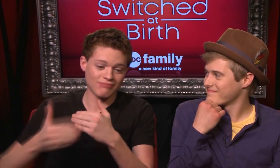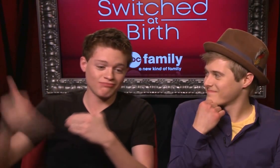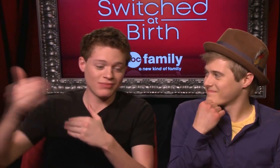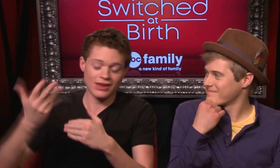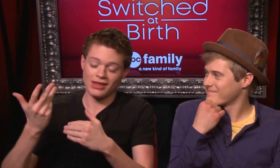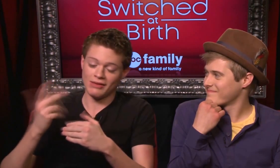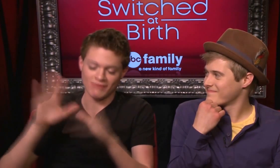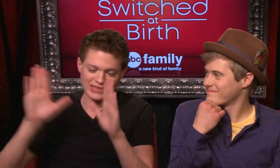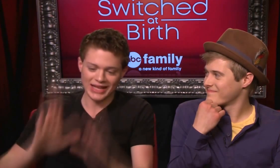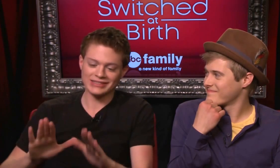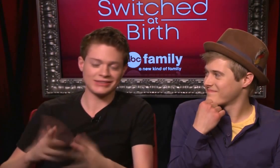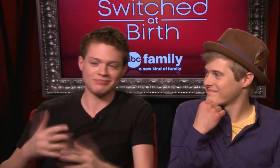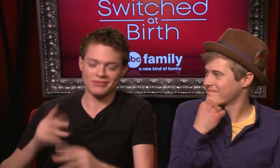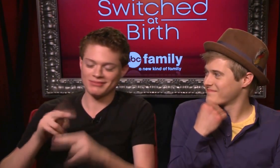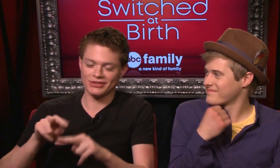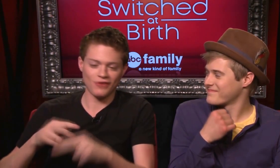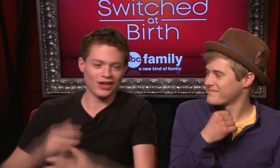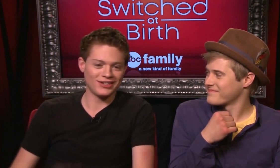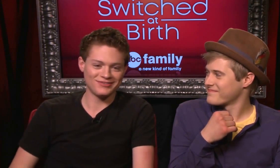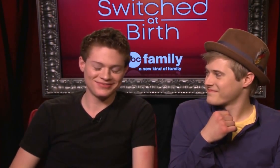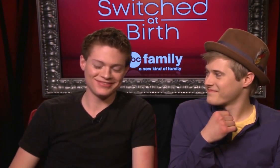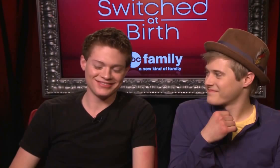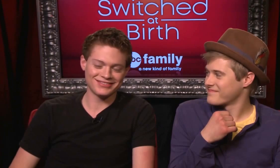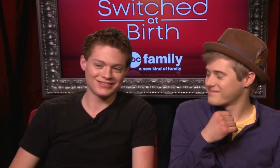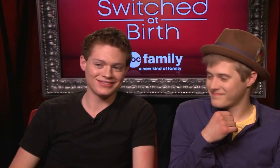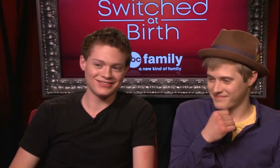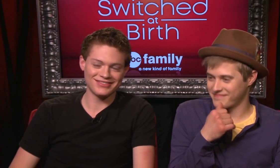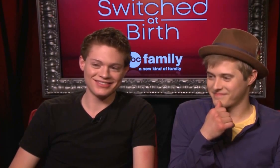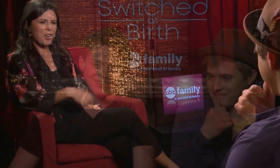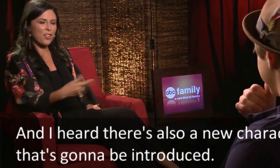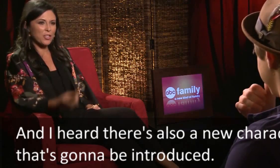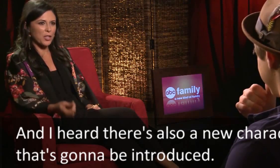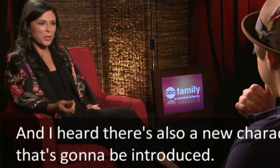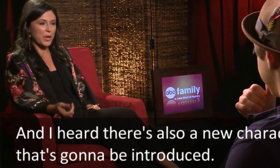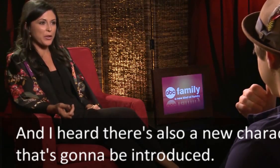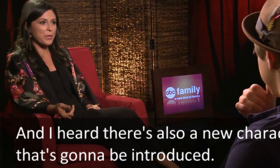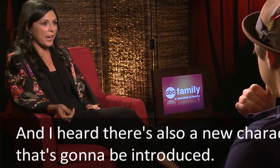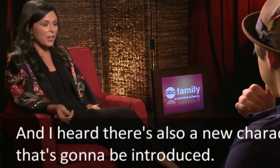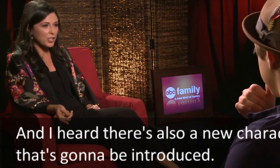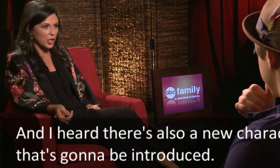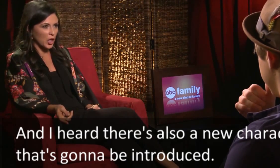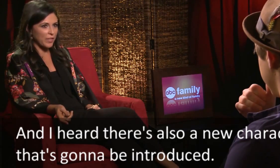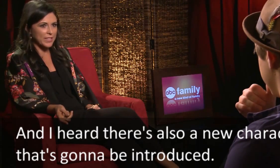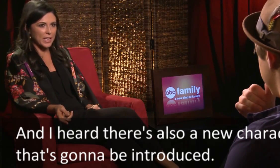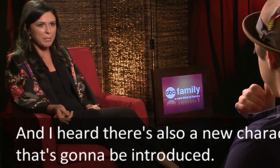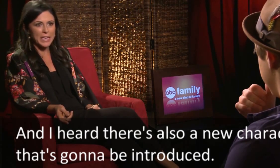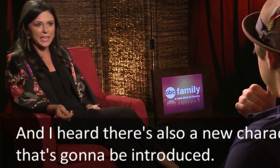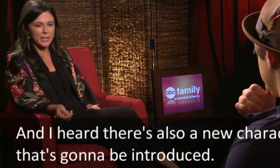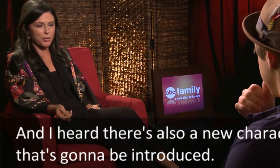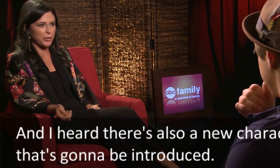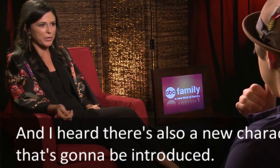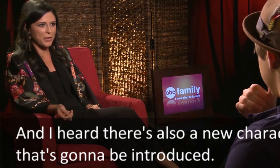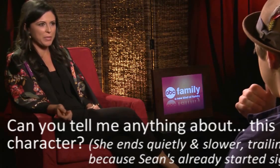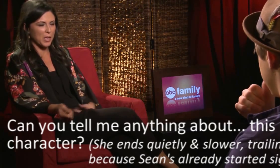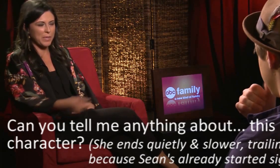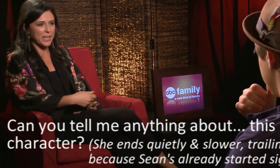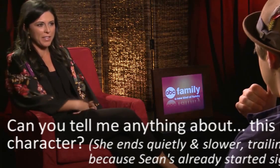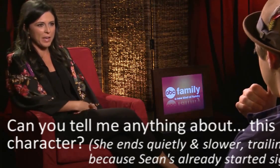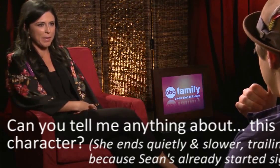avoid it. And it's going to be interesting. It's fantastic. I'm looking forward to it. And I heard there's also a new character that's going to be introduced. Can you tell me anything